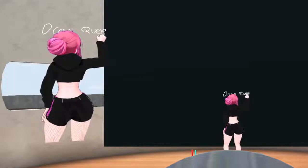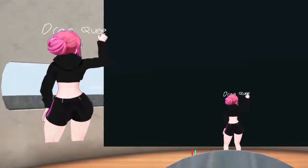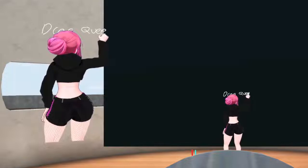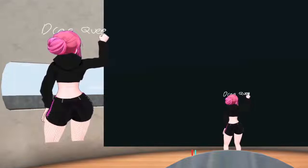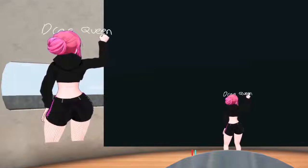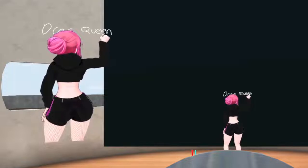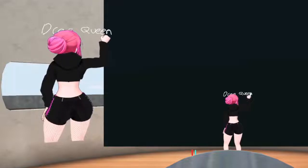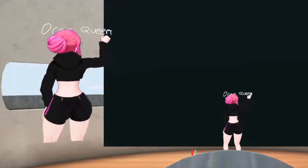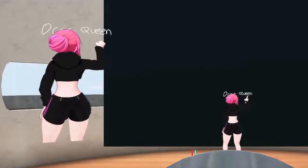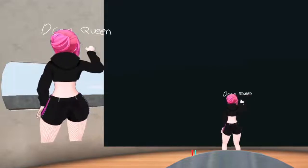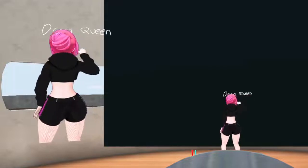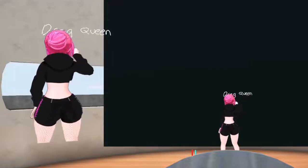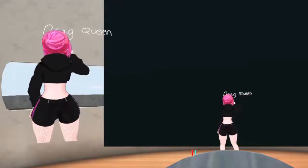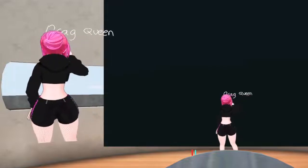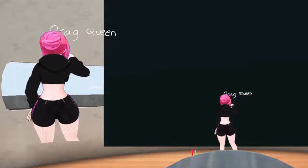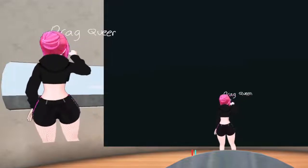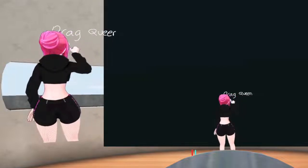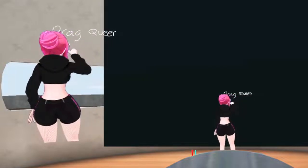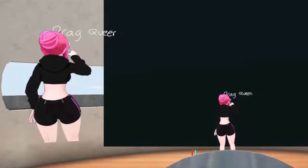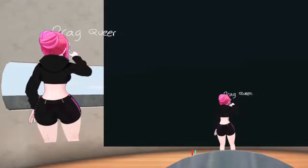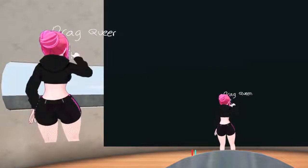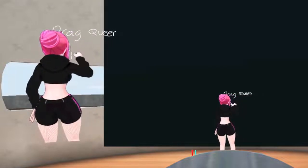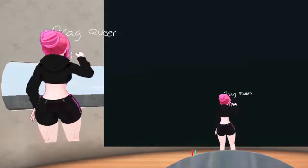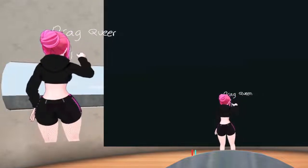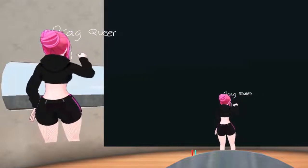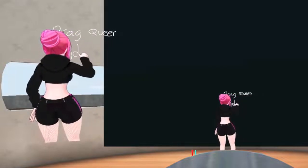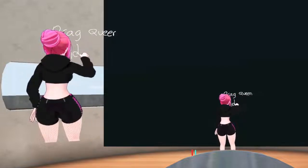Drag queen, and of course pride.